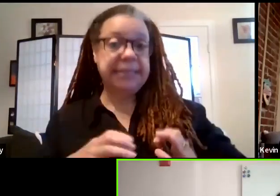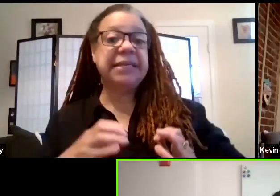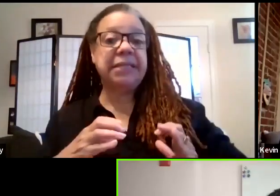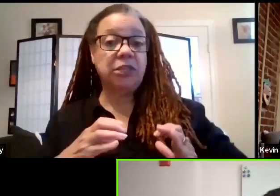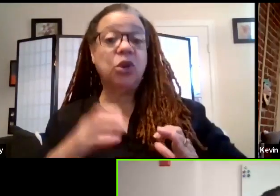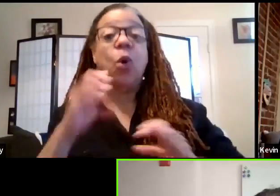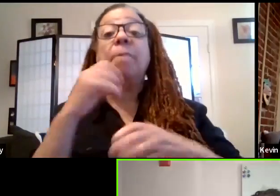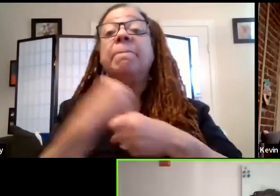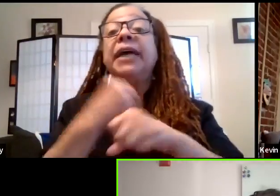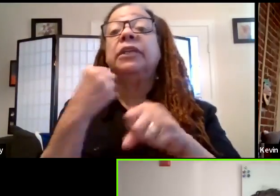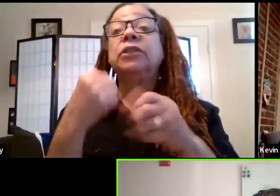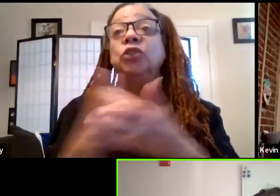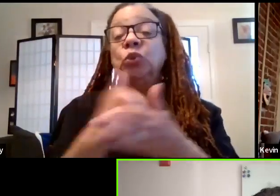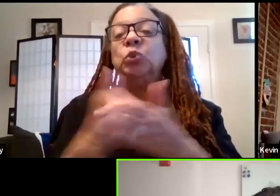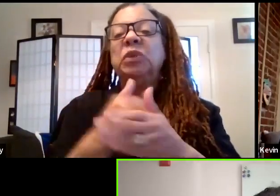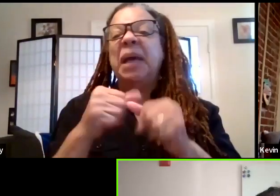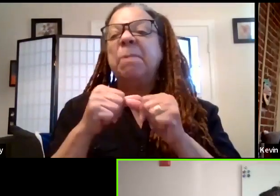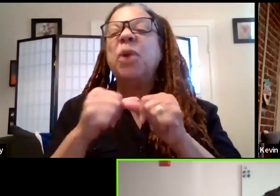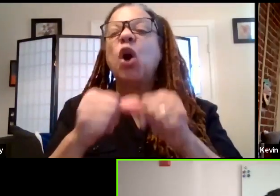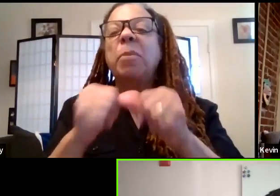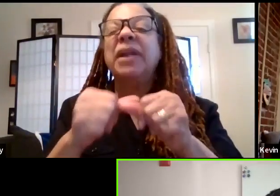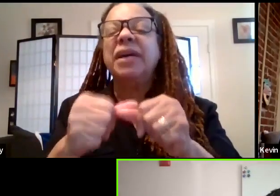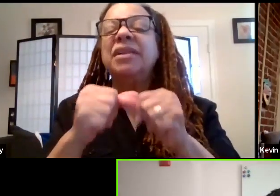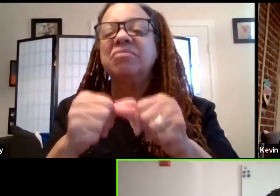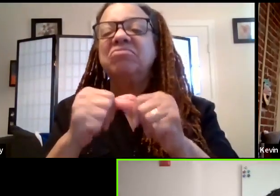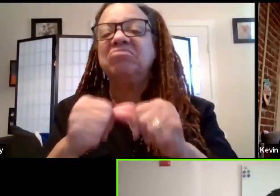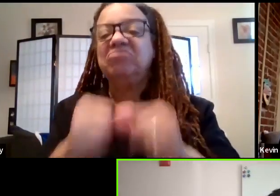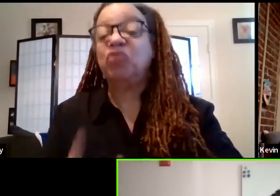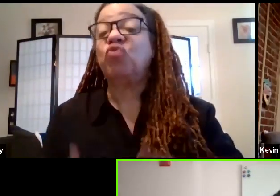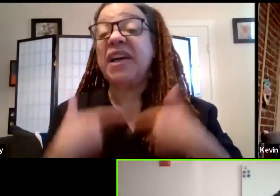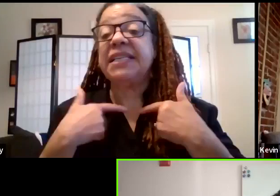their permanent residency cards.